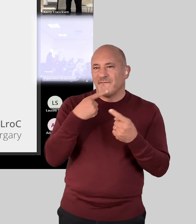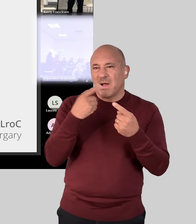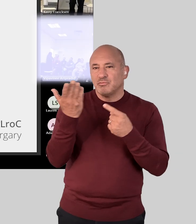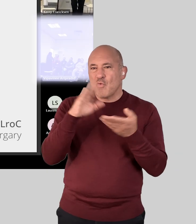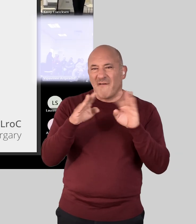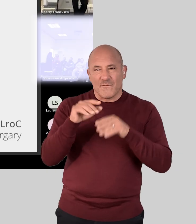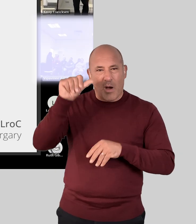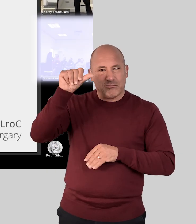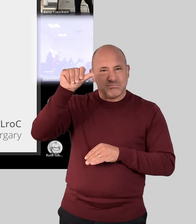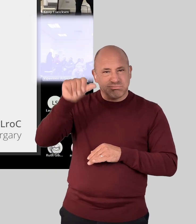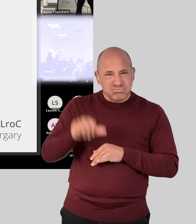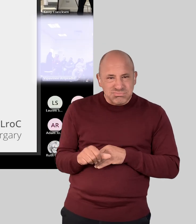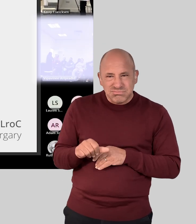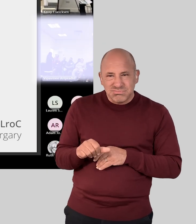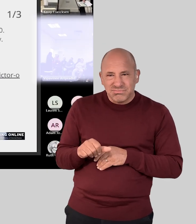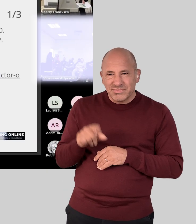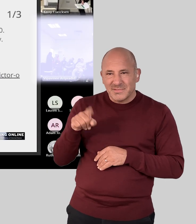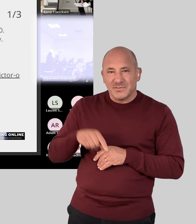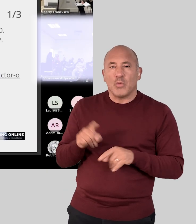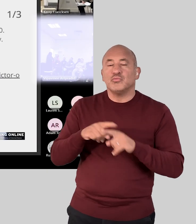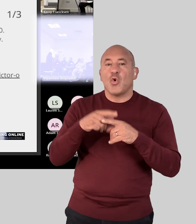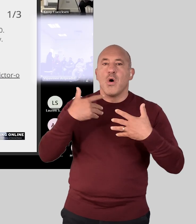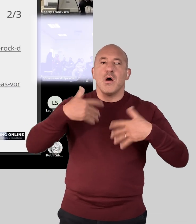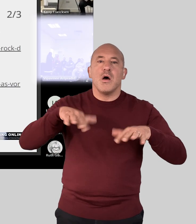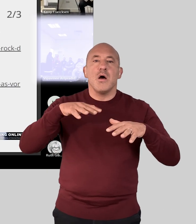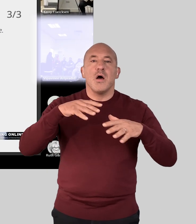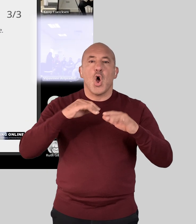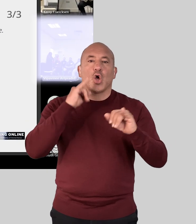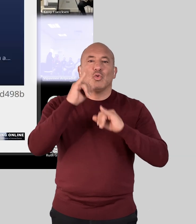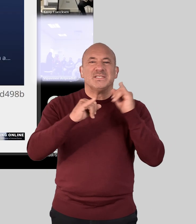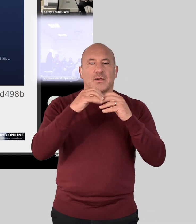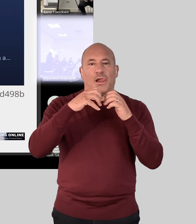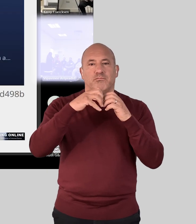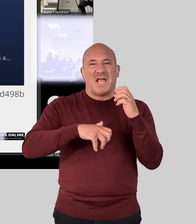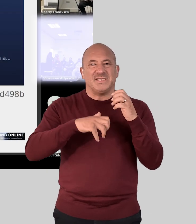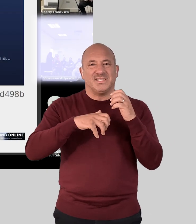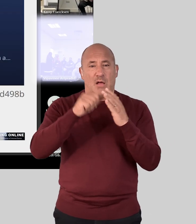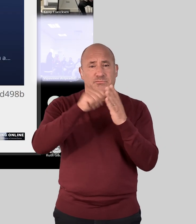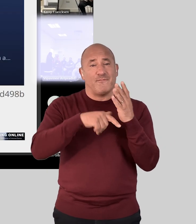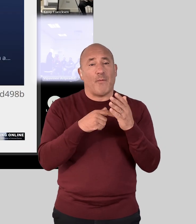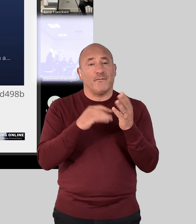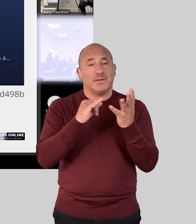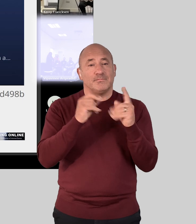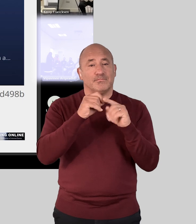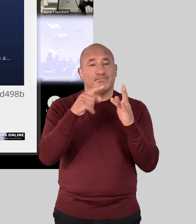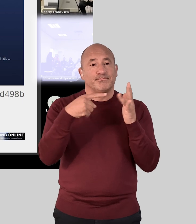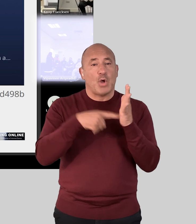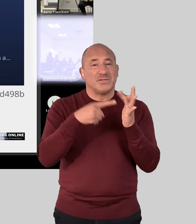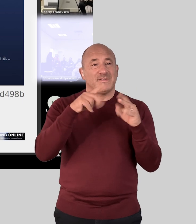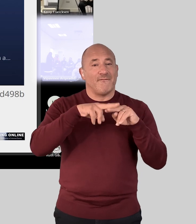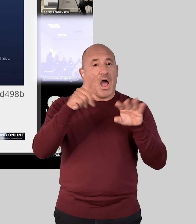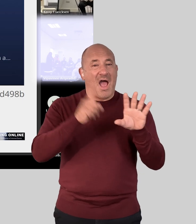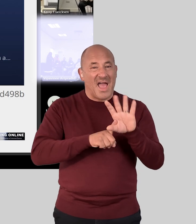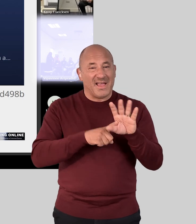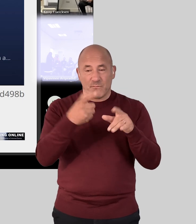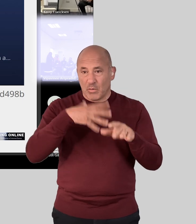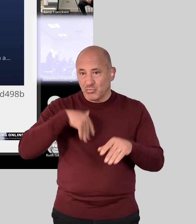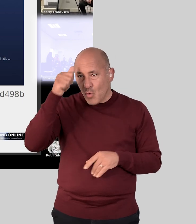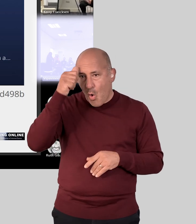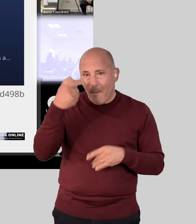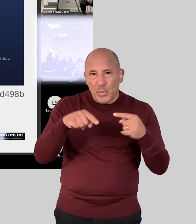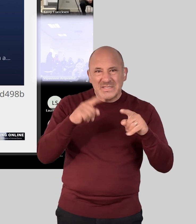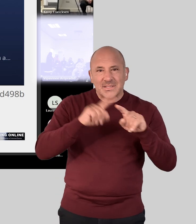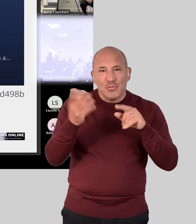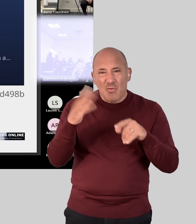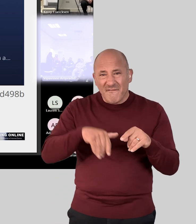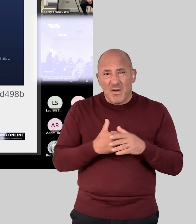the extra filters. And yeah, and we've got our references, and we've also got a fantastic critical